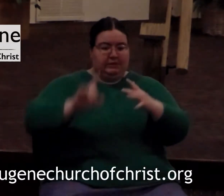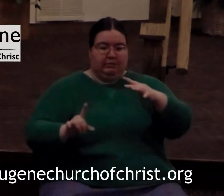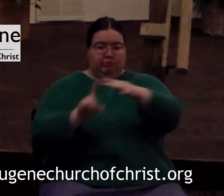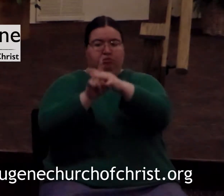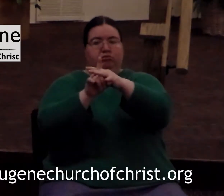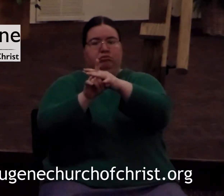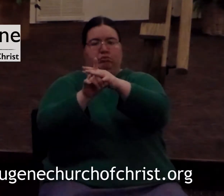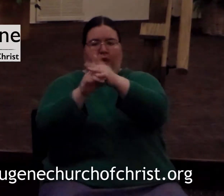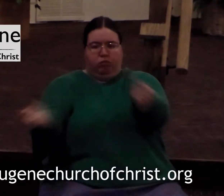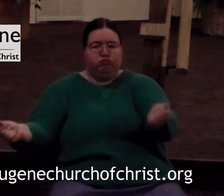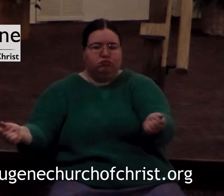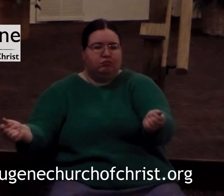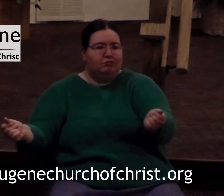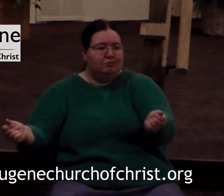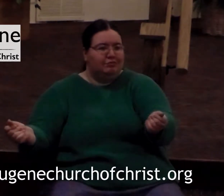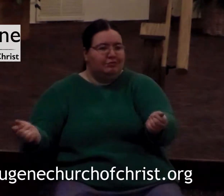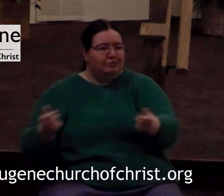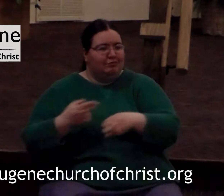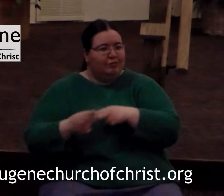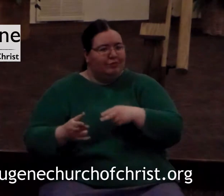Make a lot of plans about tomorrow.